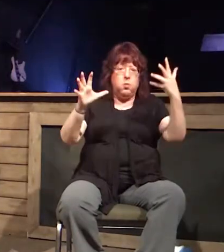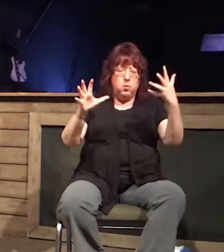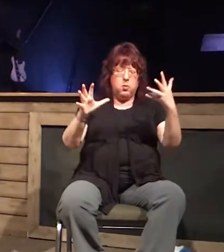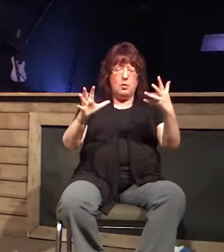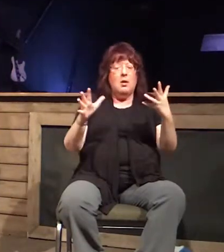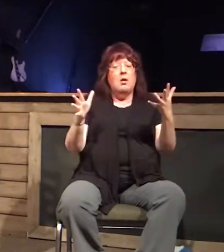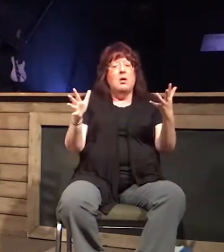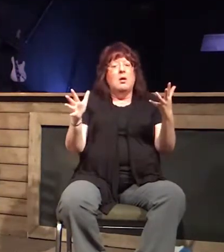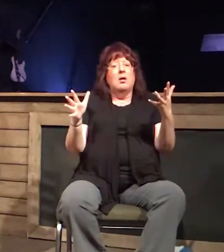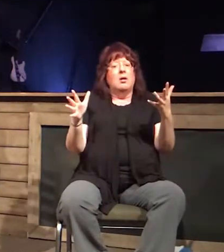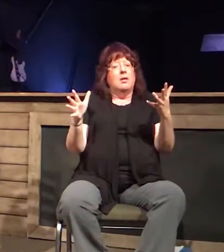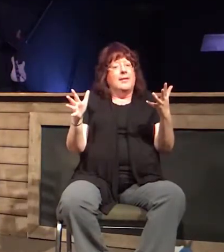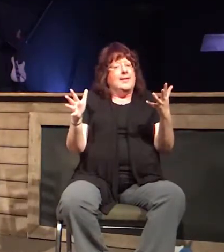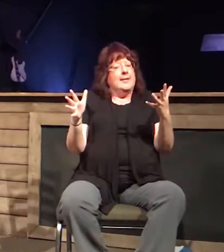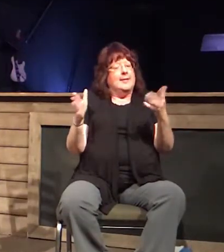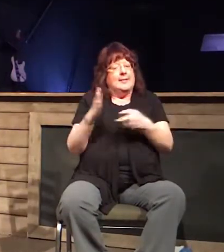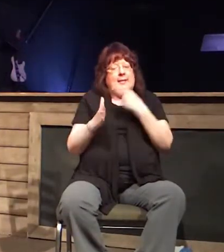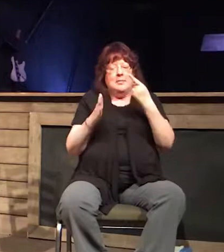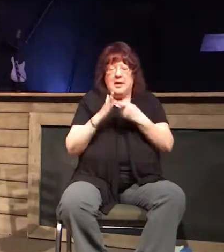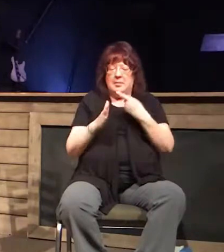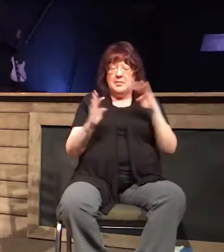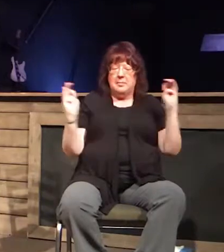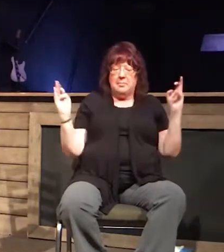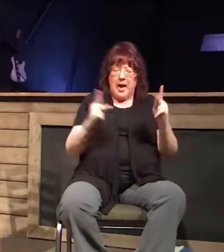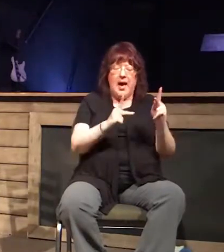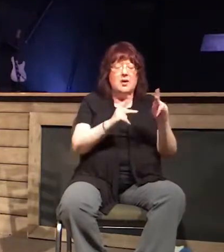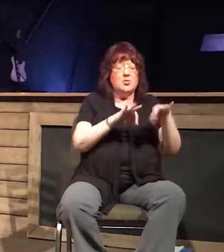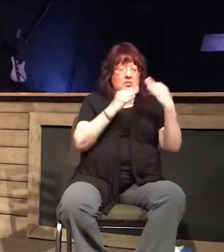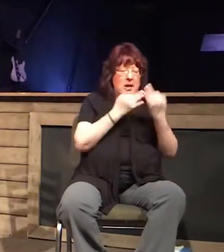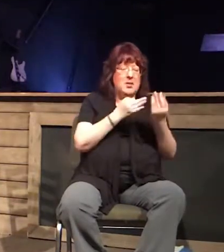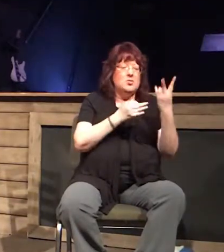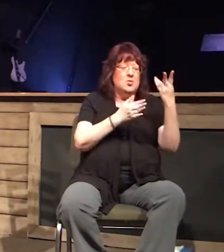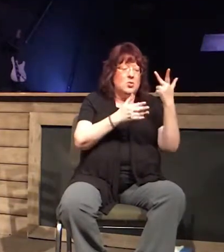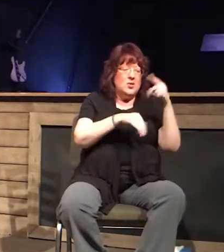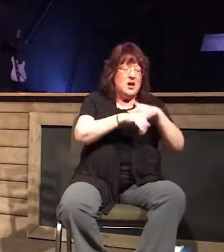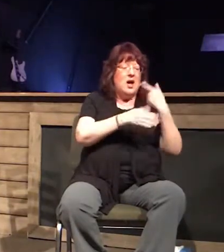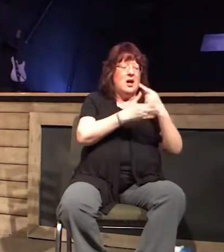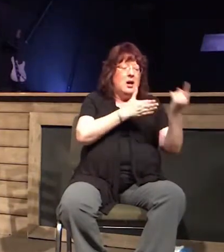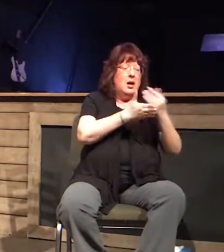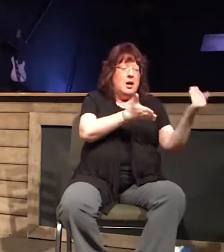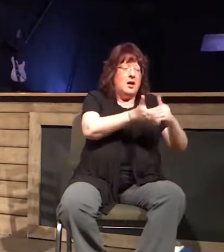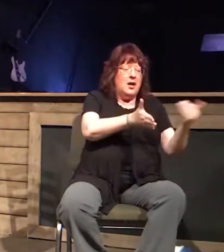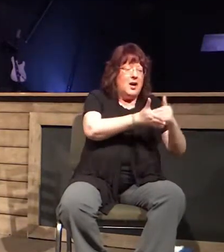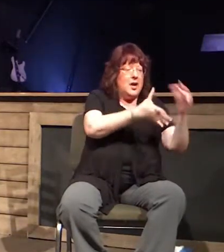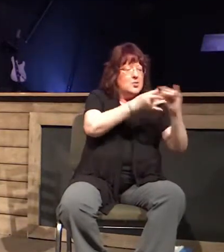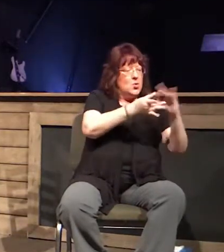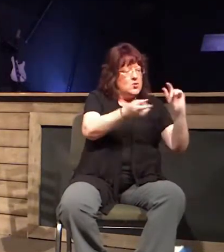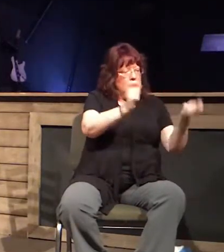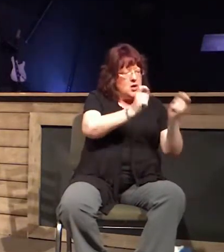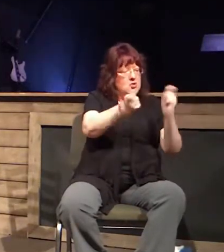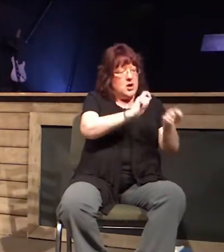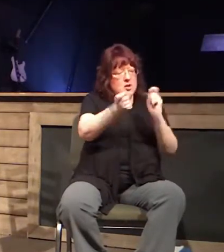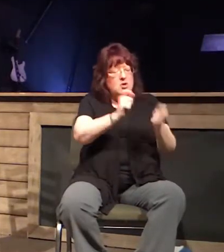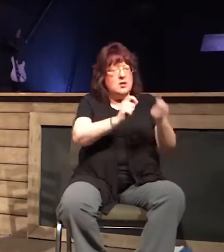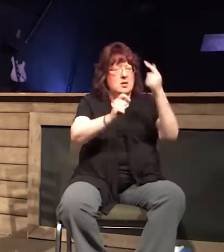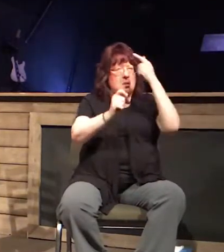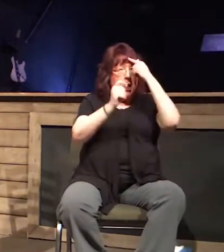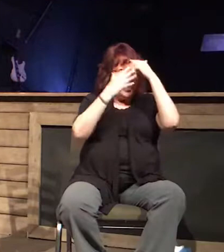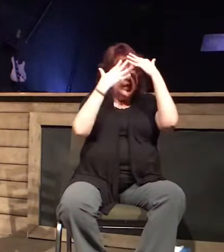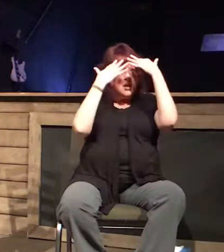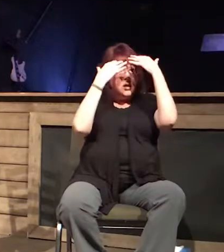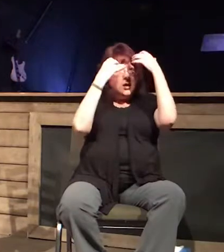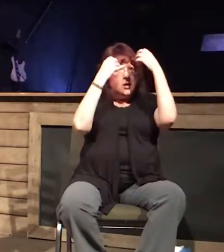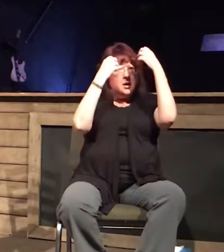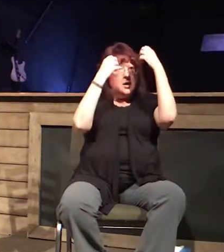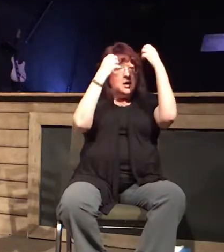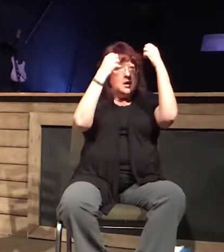it gets fractured and broken, sometimes they have to come back to families two or three times over the next couple of weeks and they get different stories as they go along because the mind begins to heal